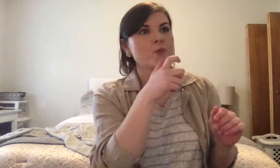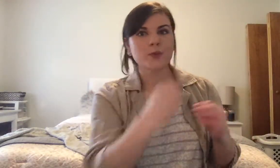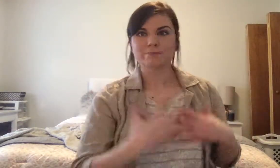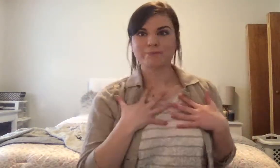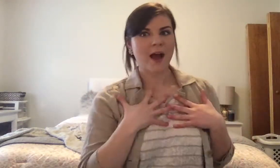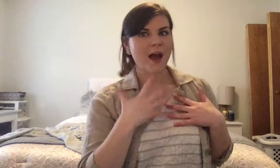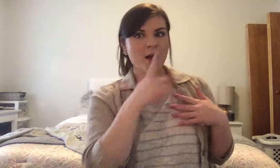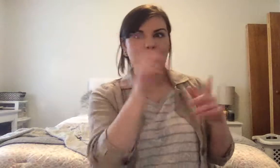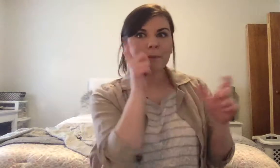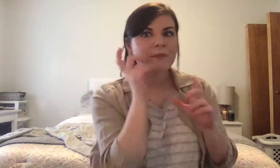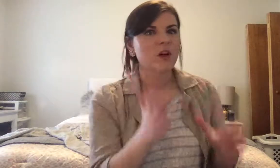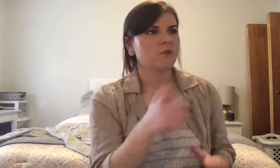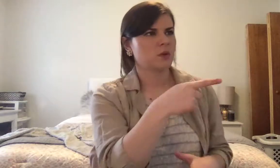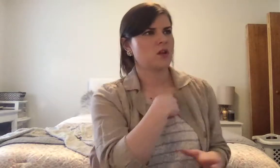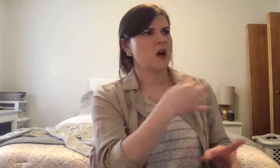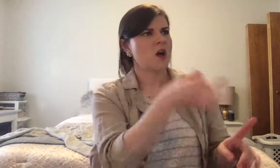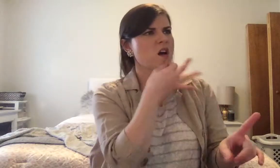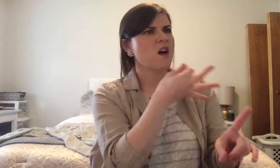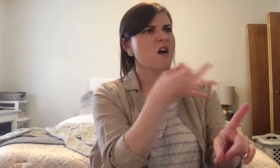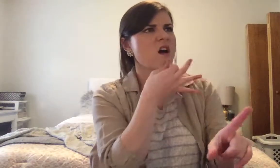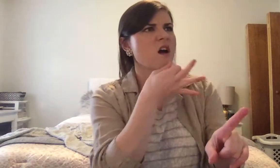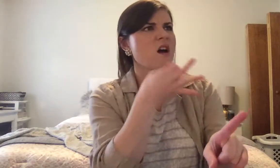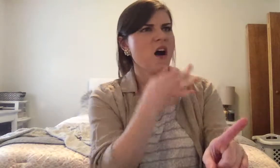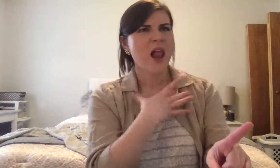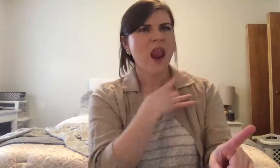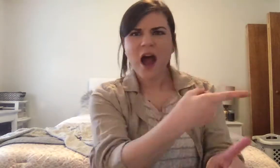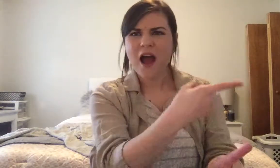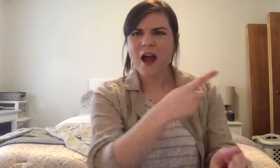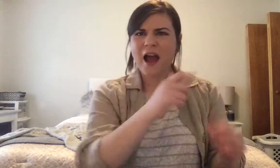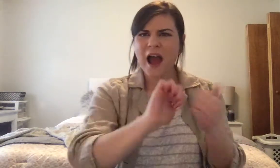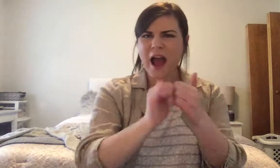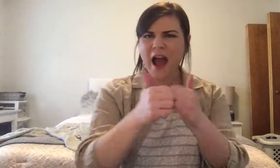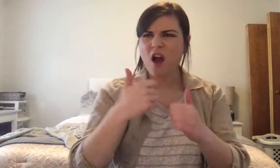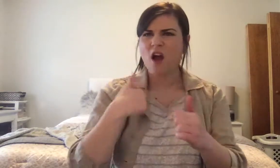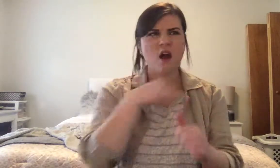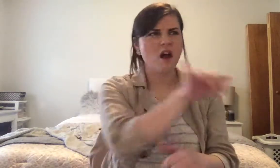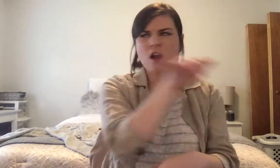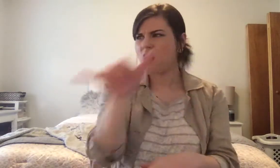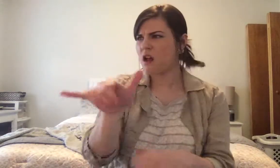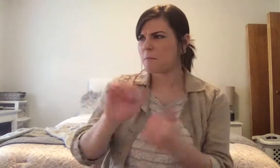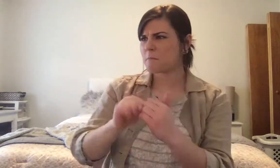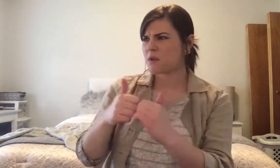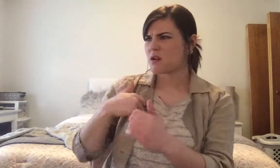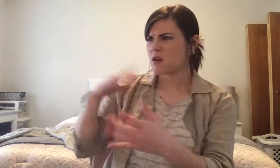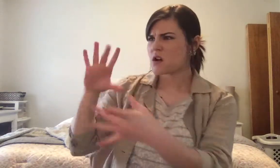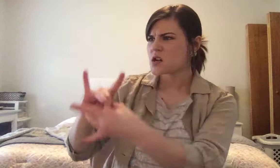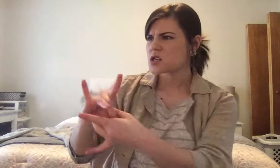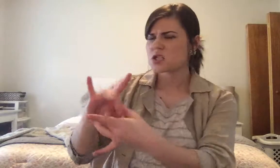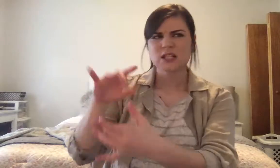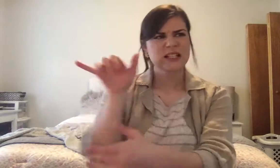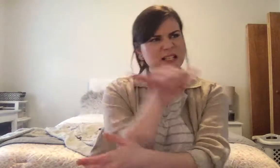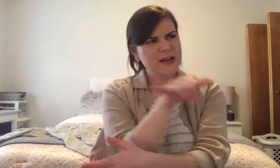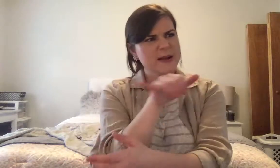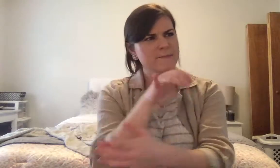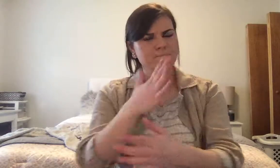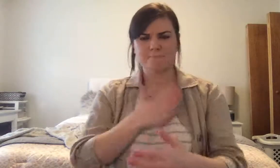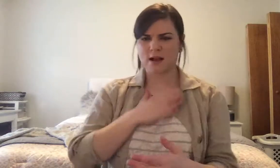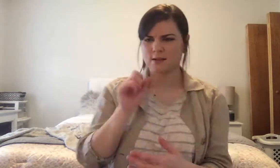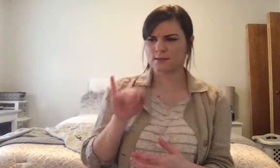know why. I didn't know, what do I need to do to become that person who takes those kind of photographs. And I was just feeling kind